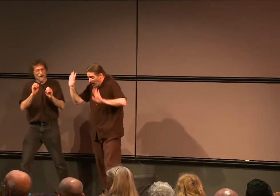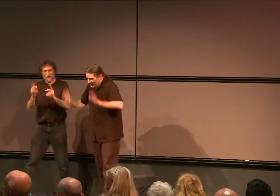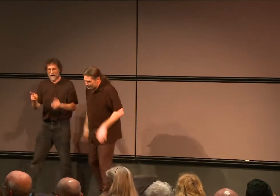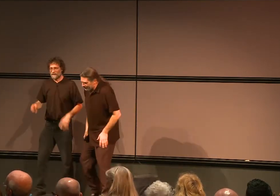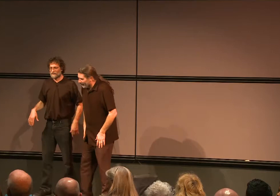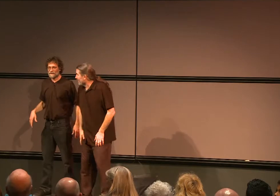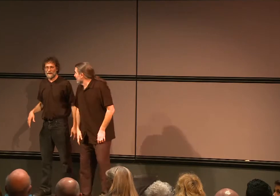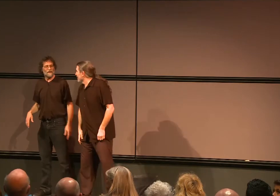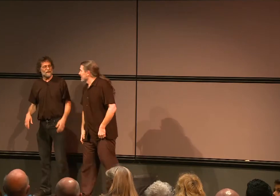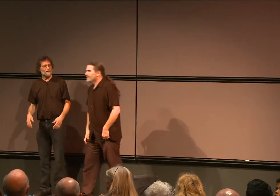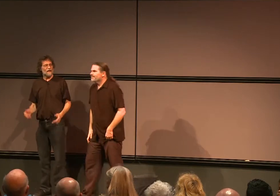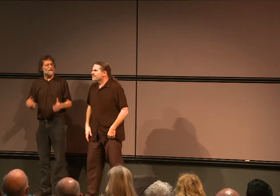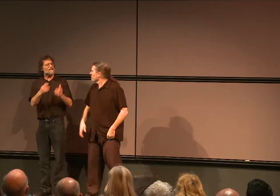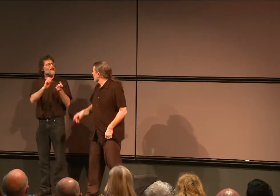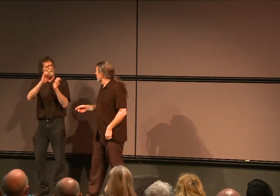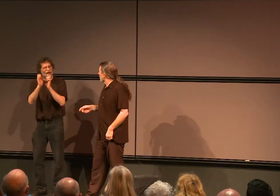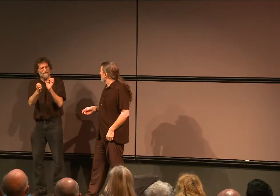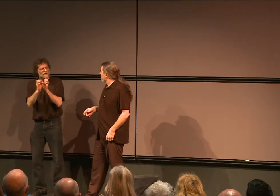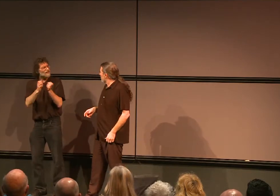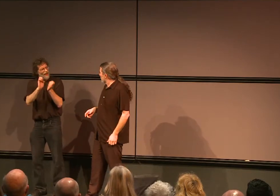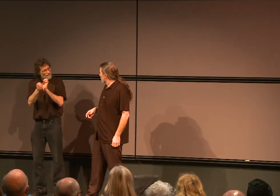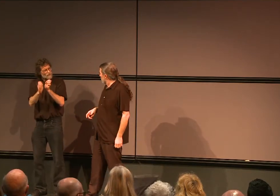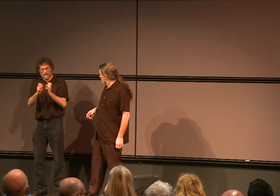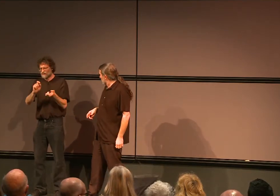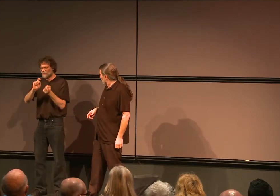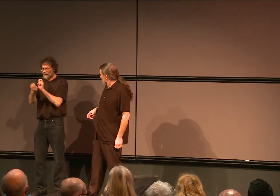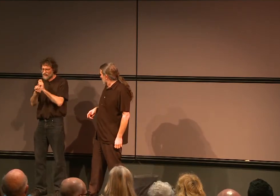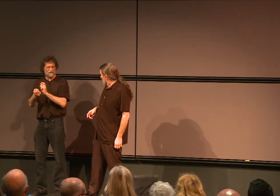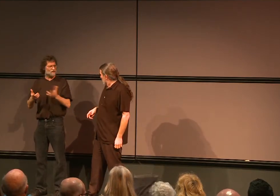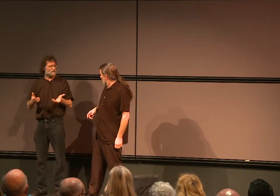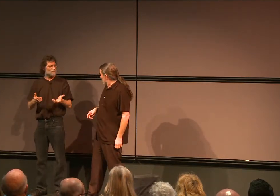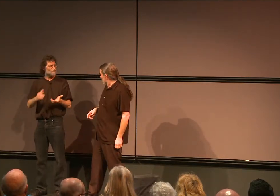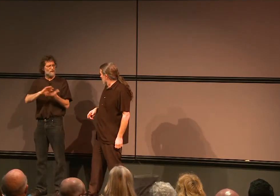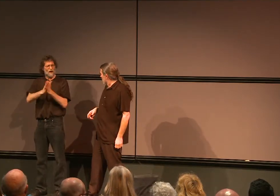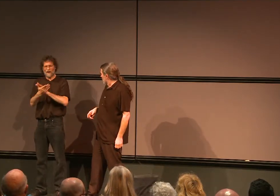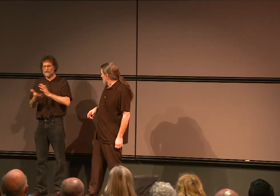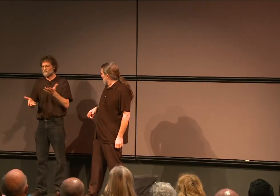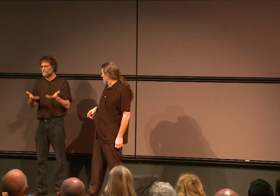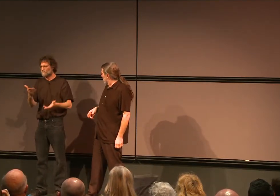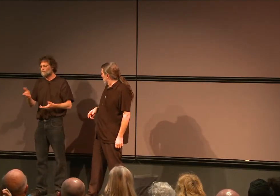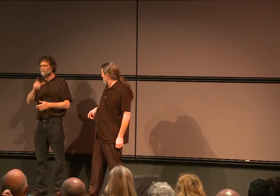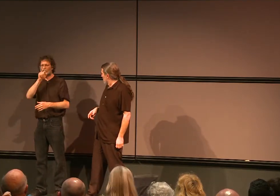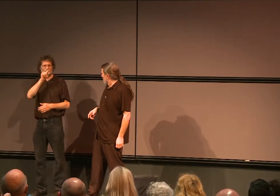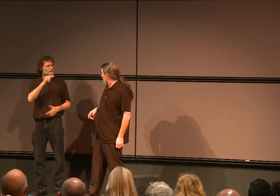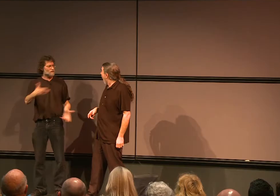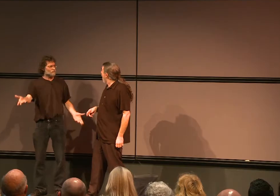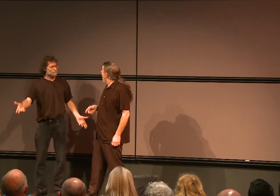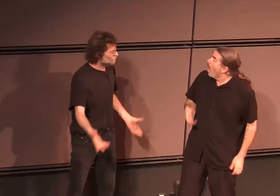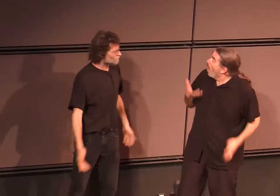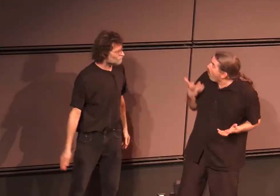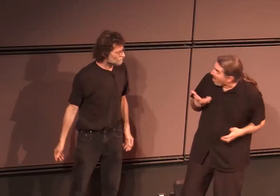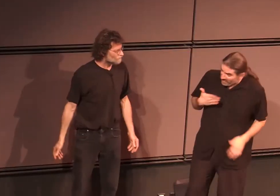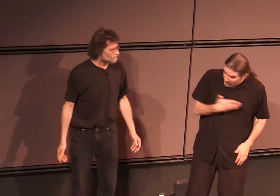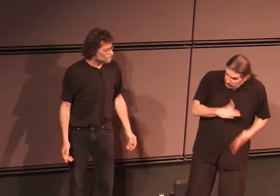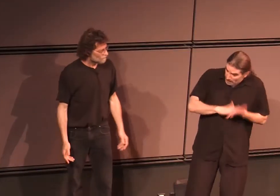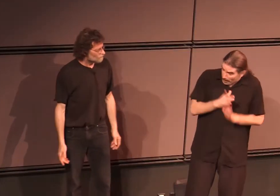Okay. This time, evolution, change, become birds.